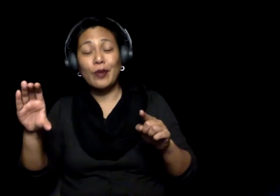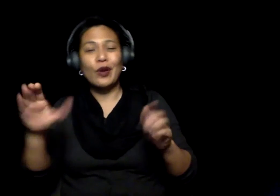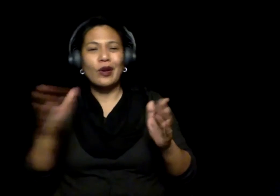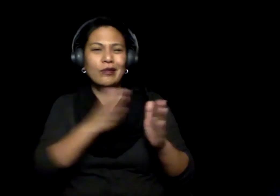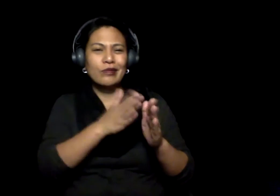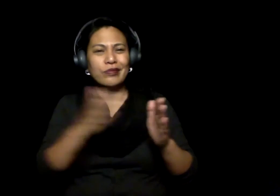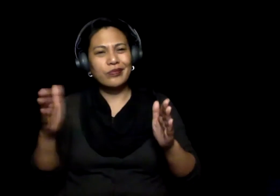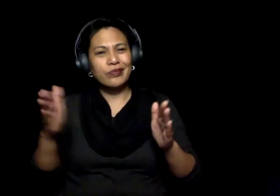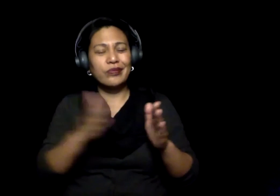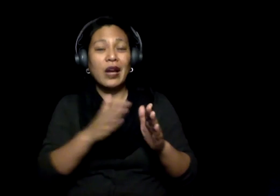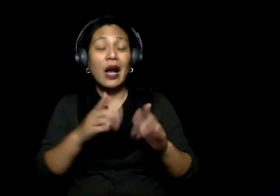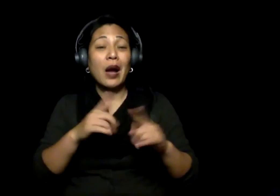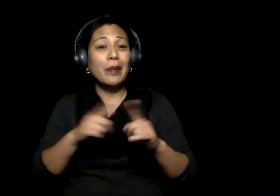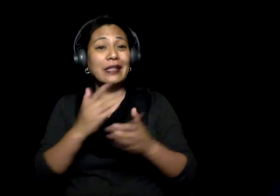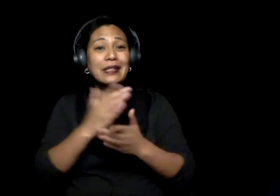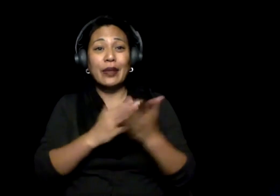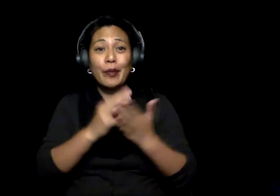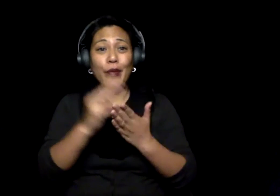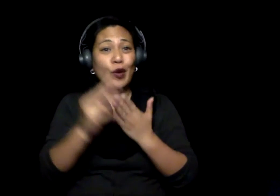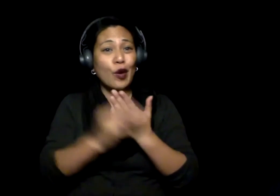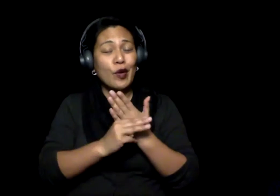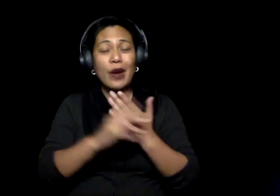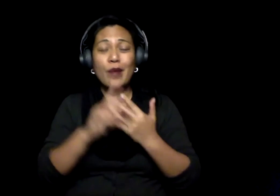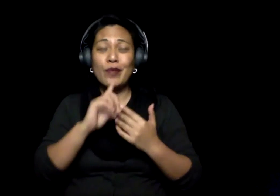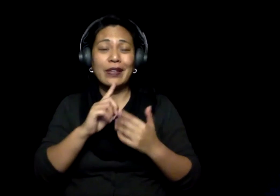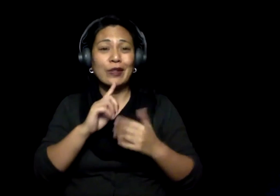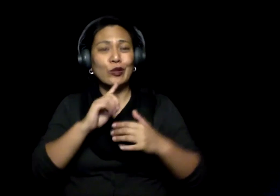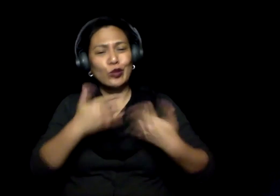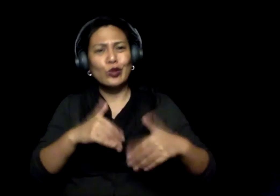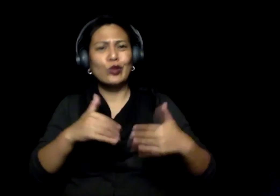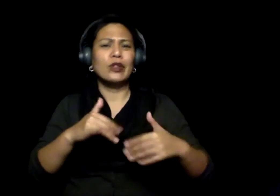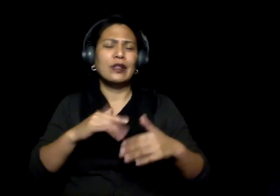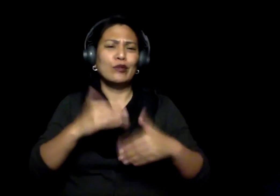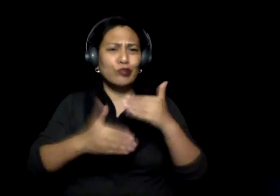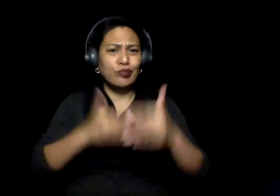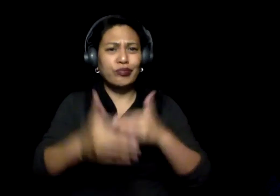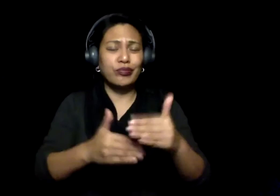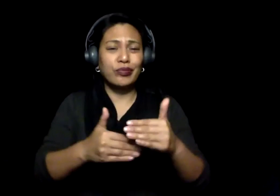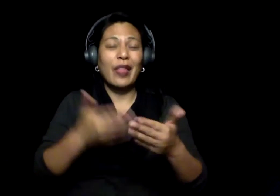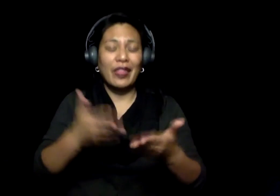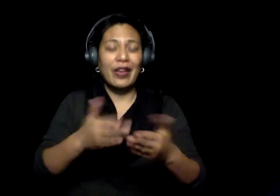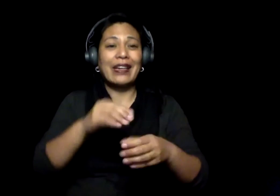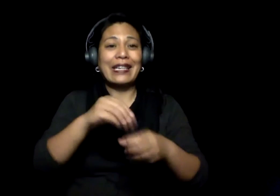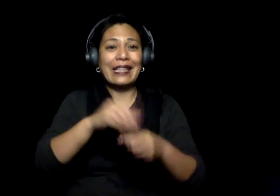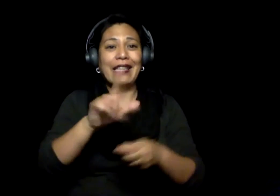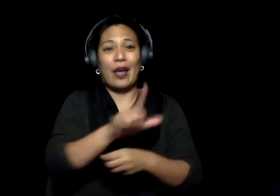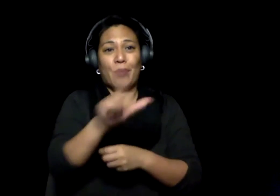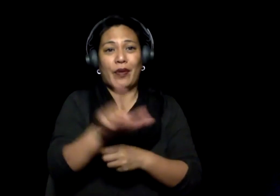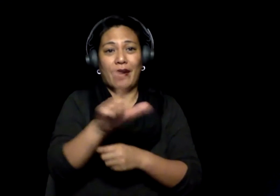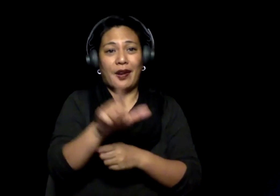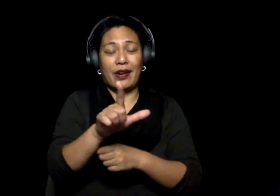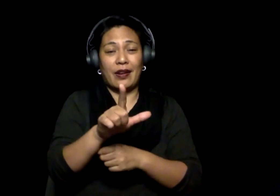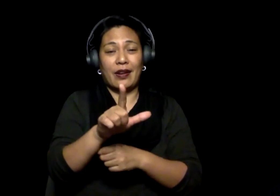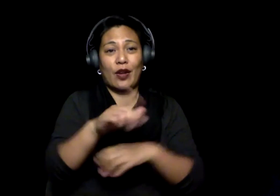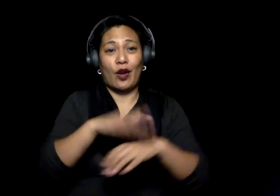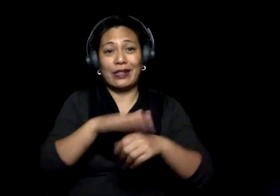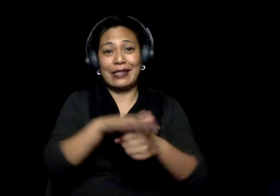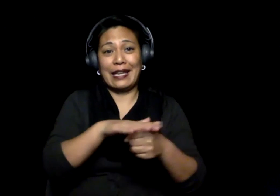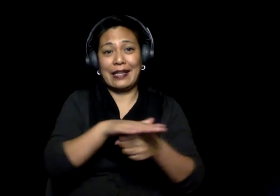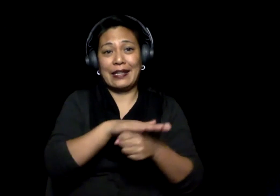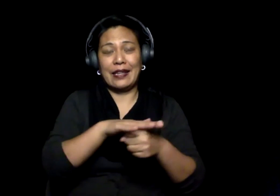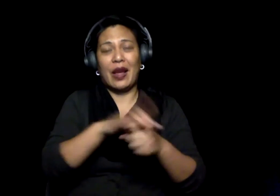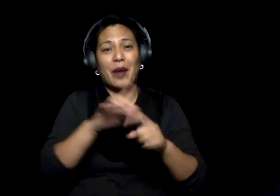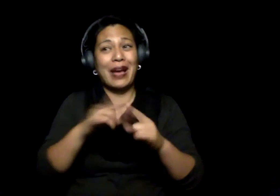happening intensively, and they were happening on site. To the extent that's possible now, we're really